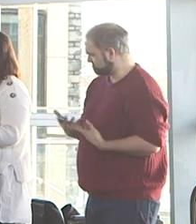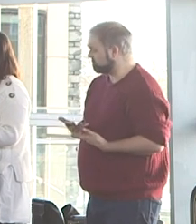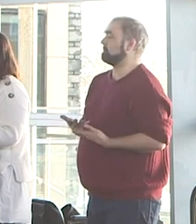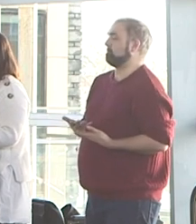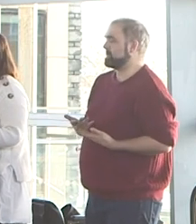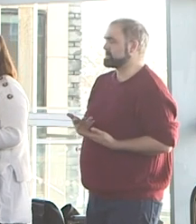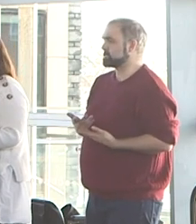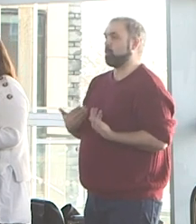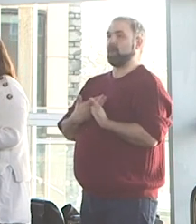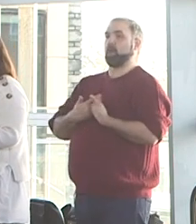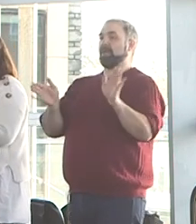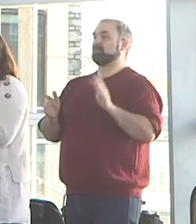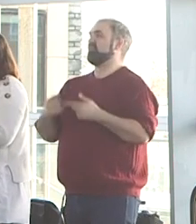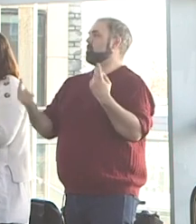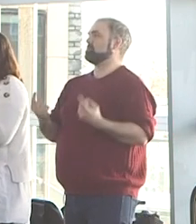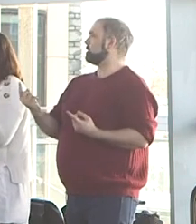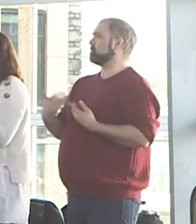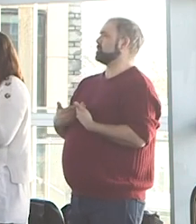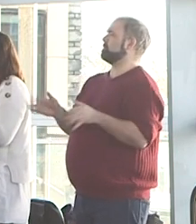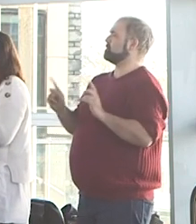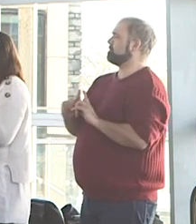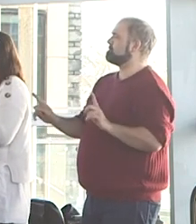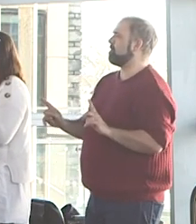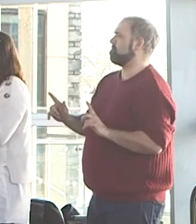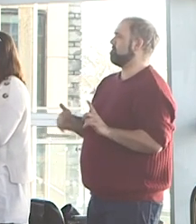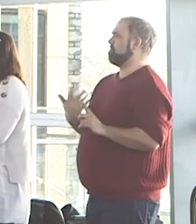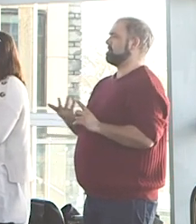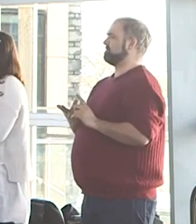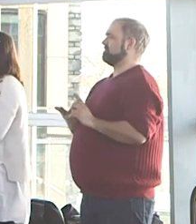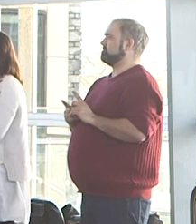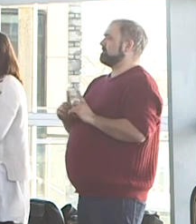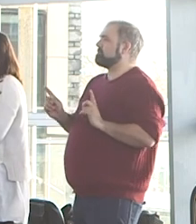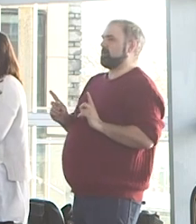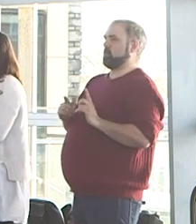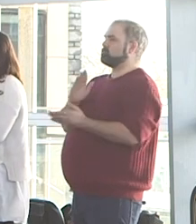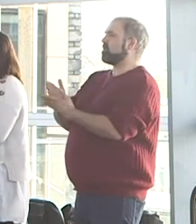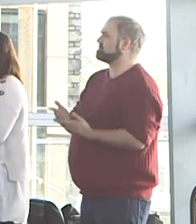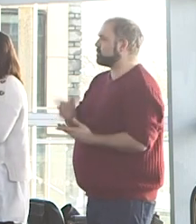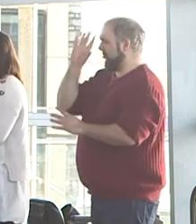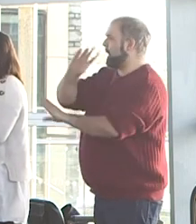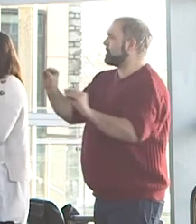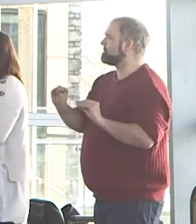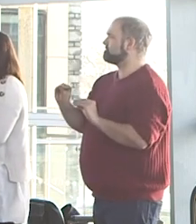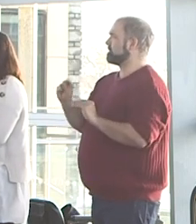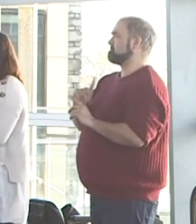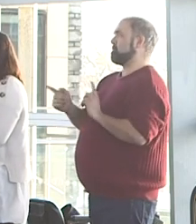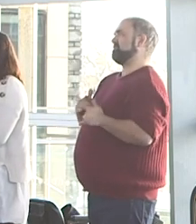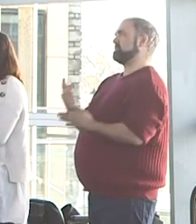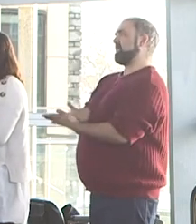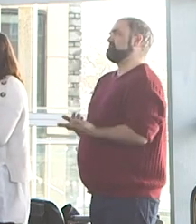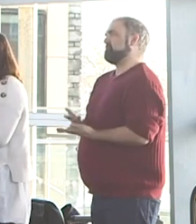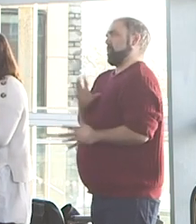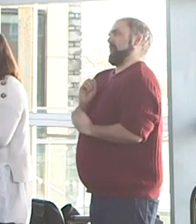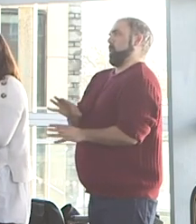we do not come out to everyone. We come out to people as BAME people. We come out to people that we trust and to people that we feel safe